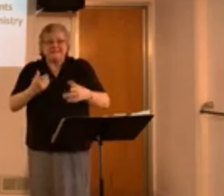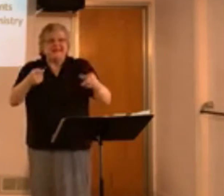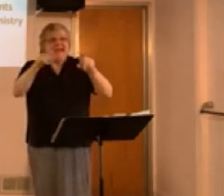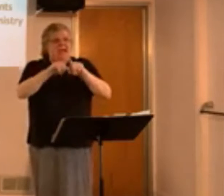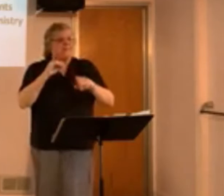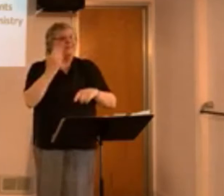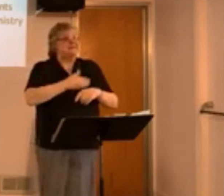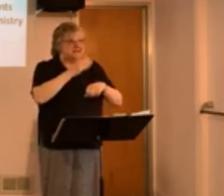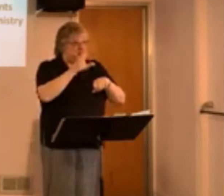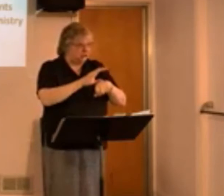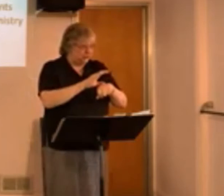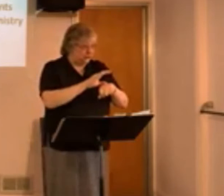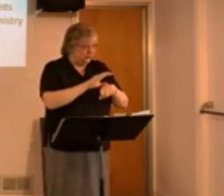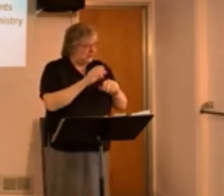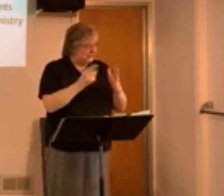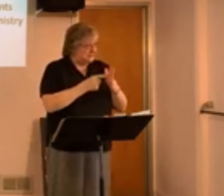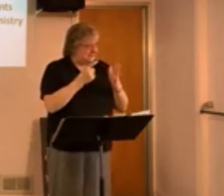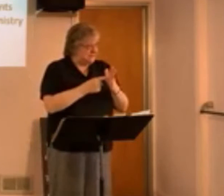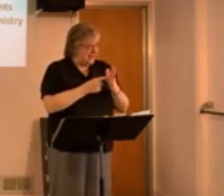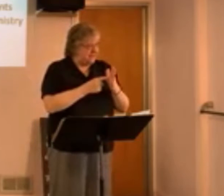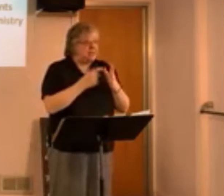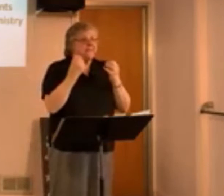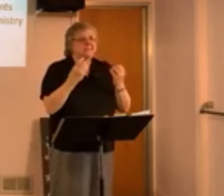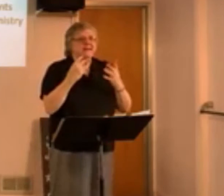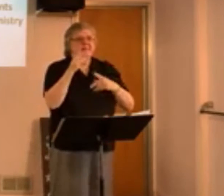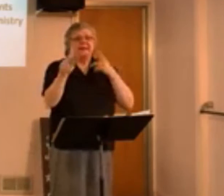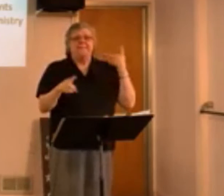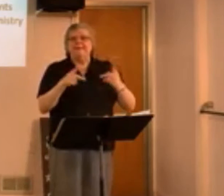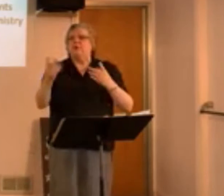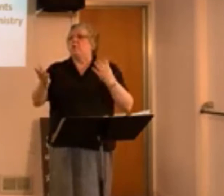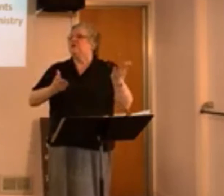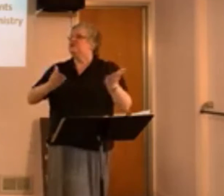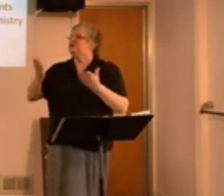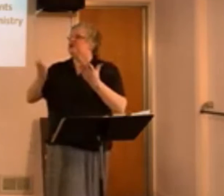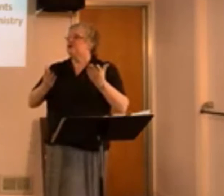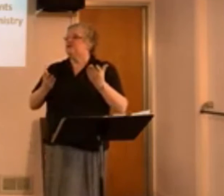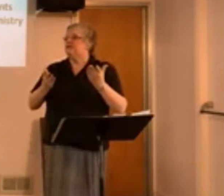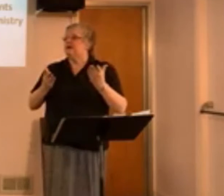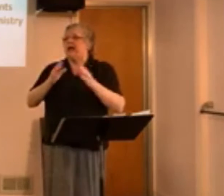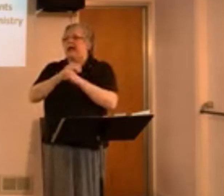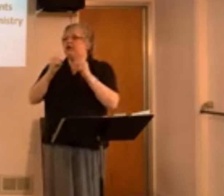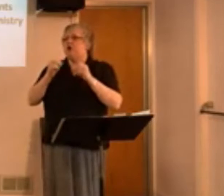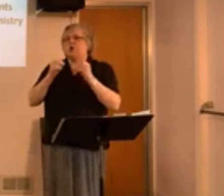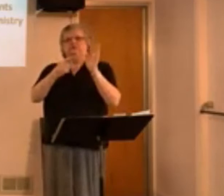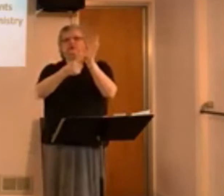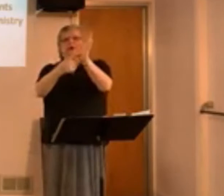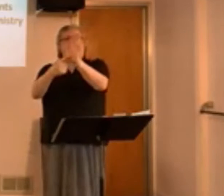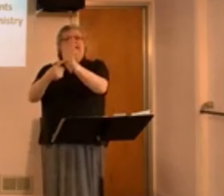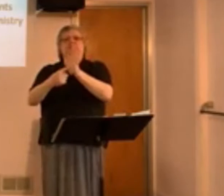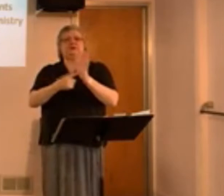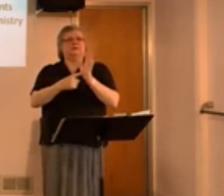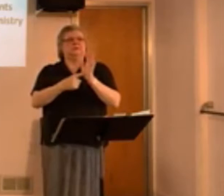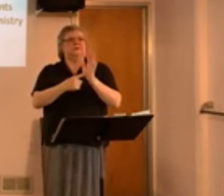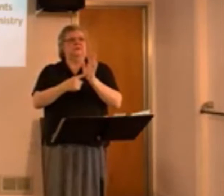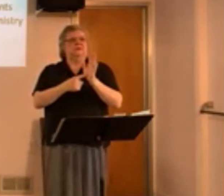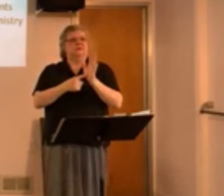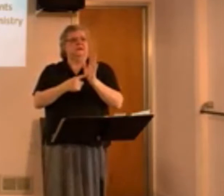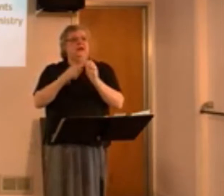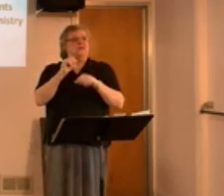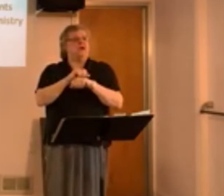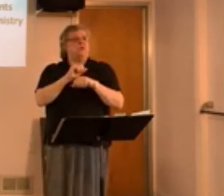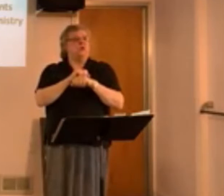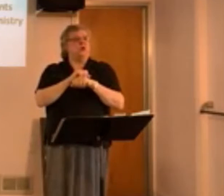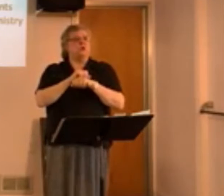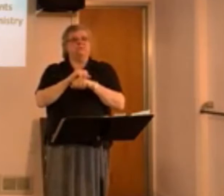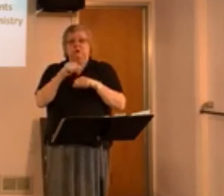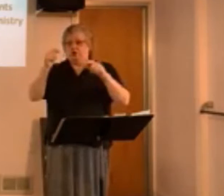our church so often is so many people who serve without much recognition. Behind the scenes, we